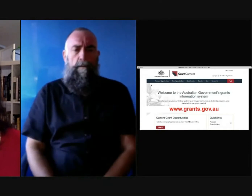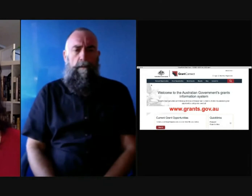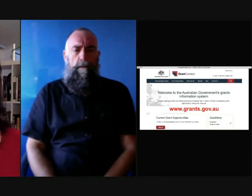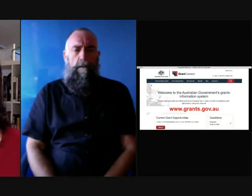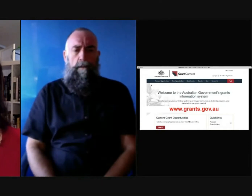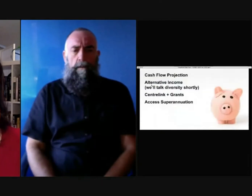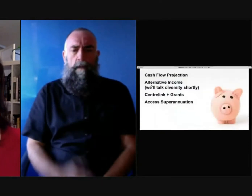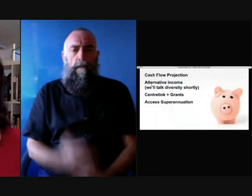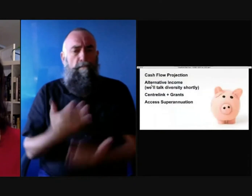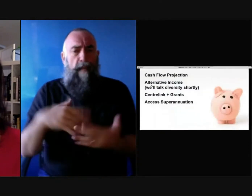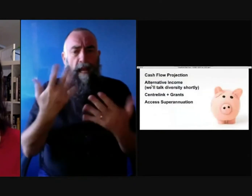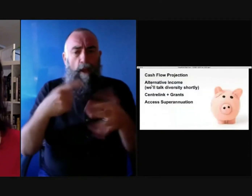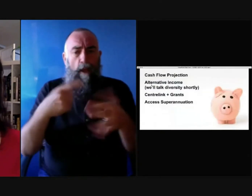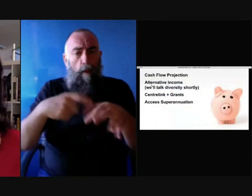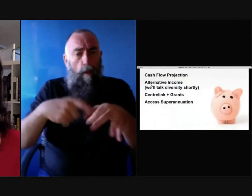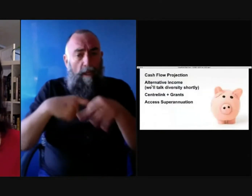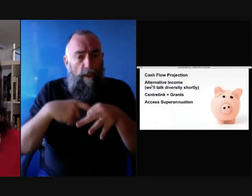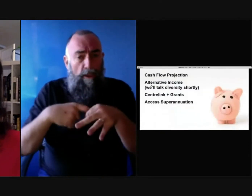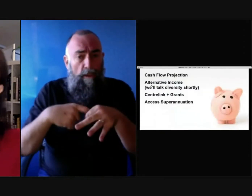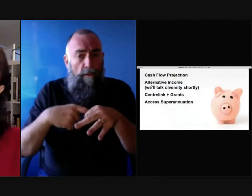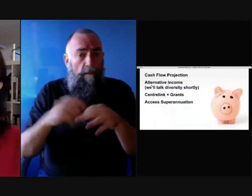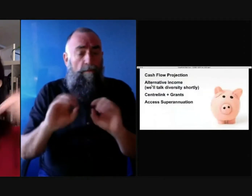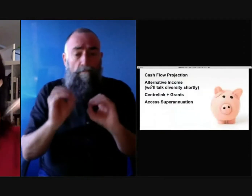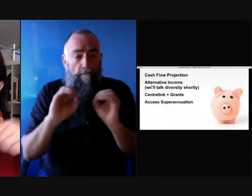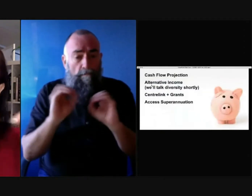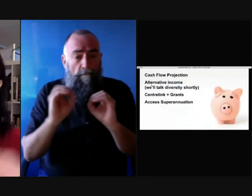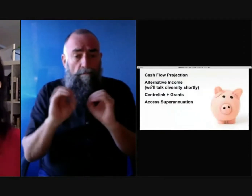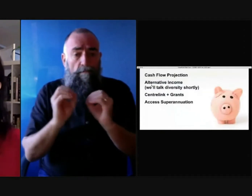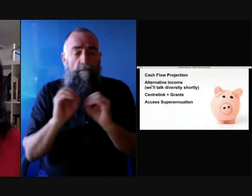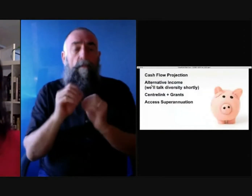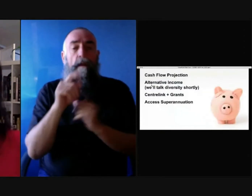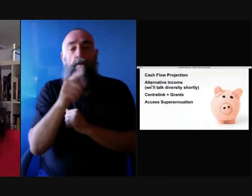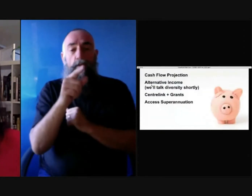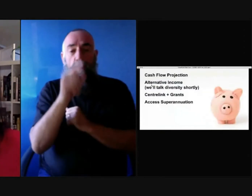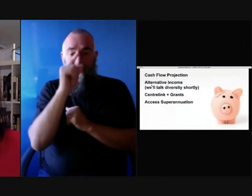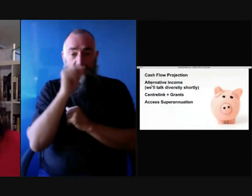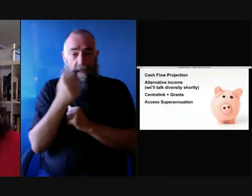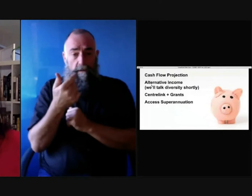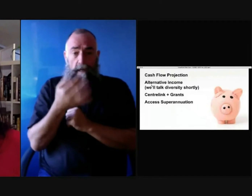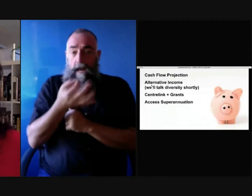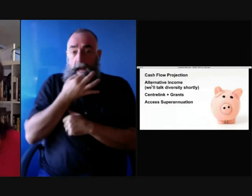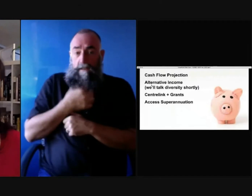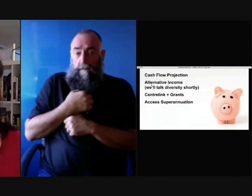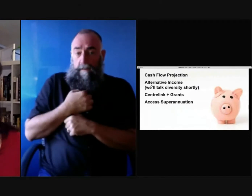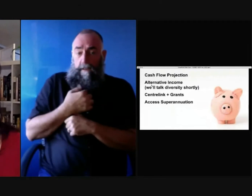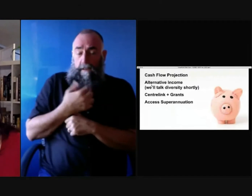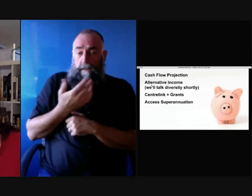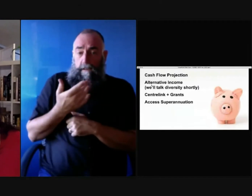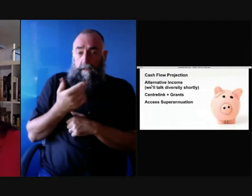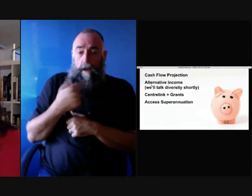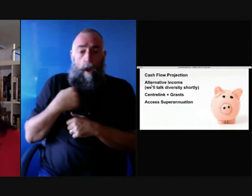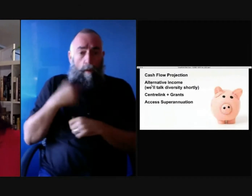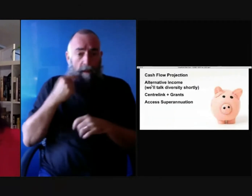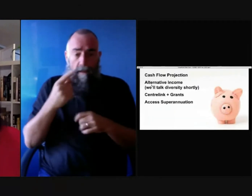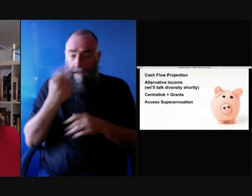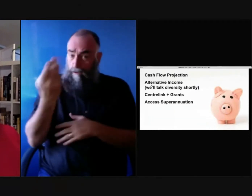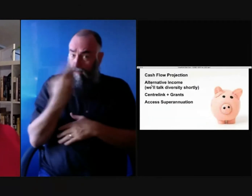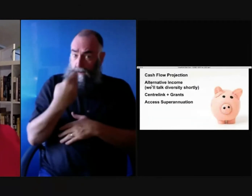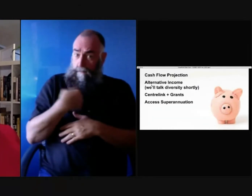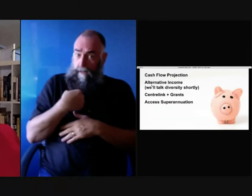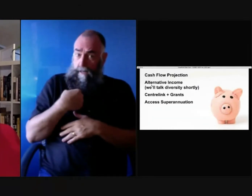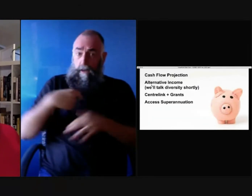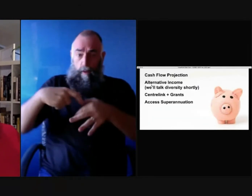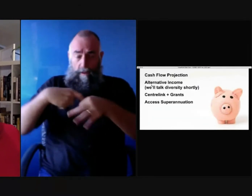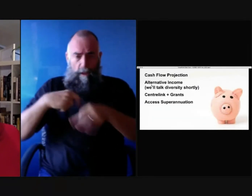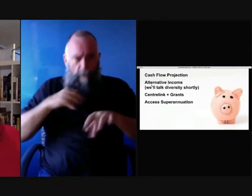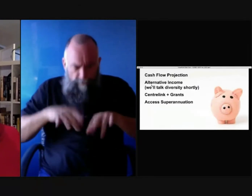any questions at the moment, so I'm going to keep on going. Remember, you can ask me questions down below, and I will do my best to stop and answer